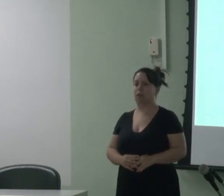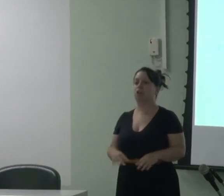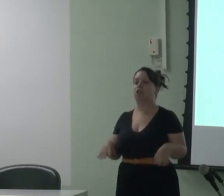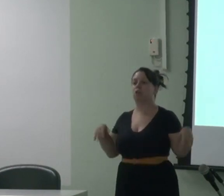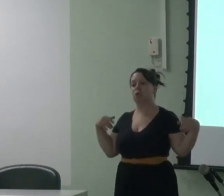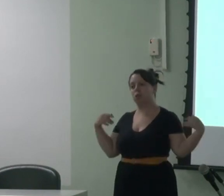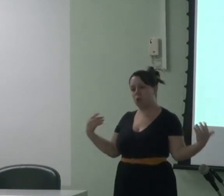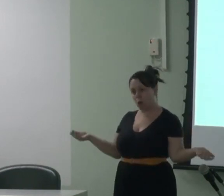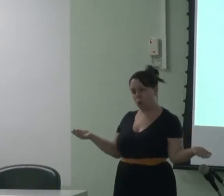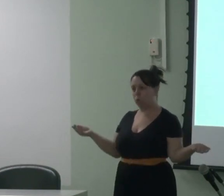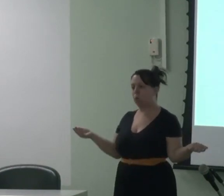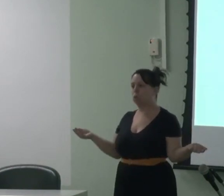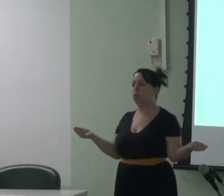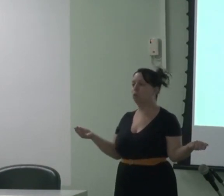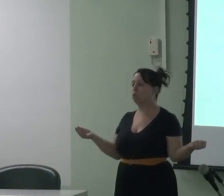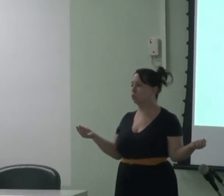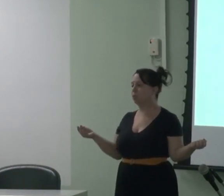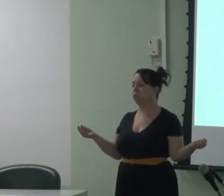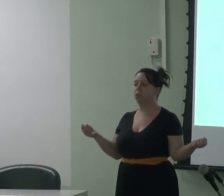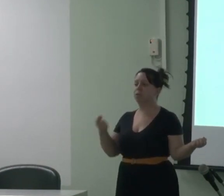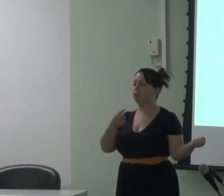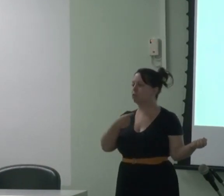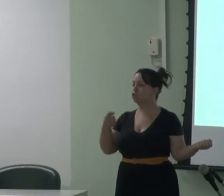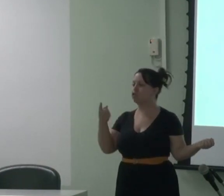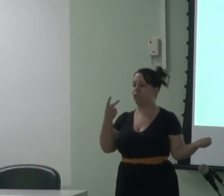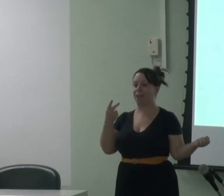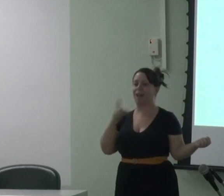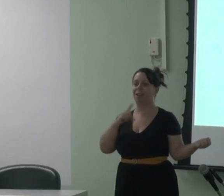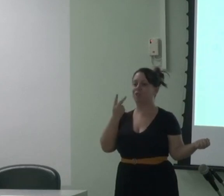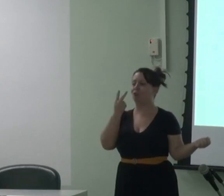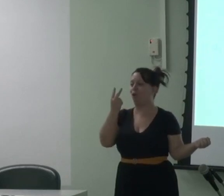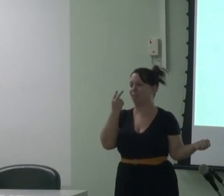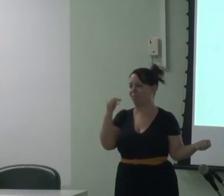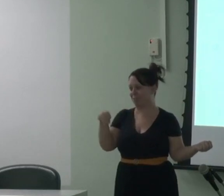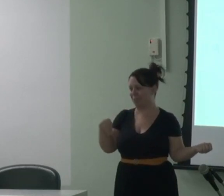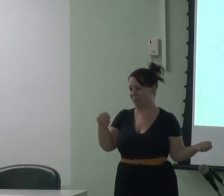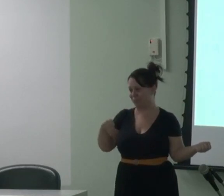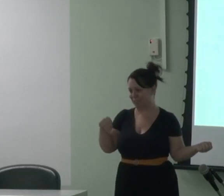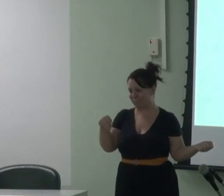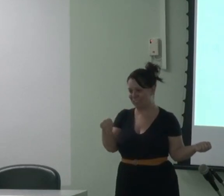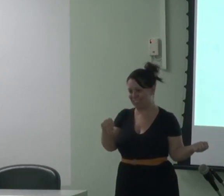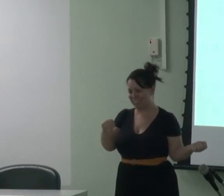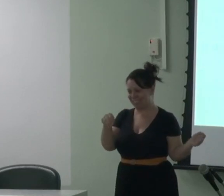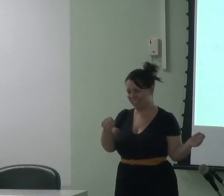So, there are still 2 minutes left.